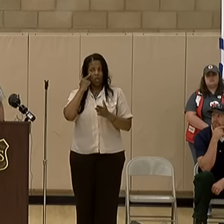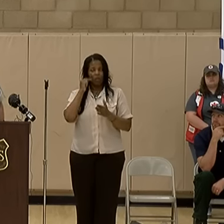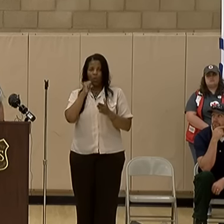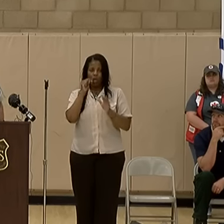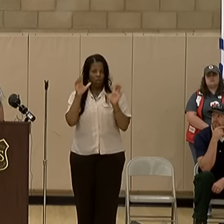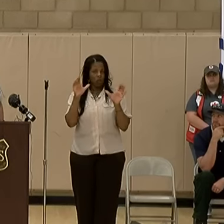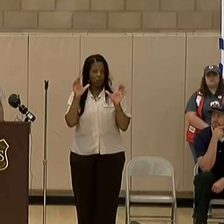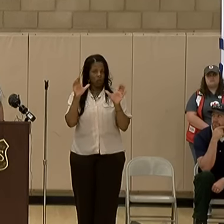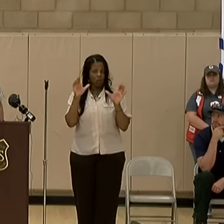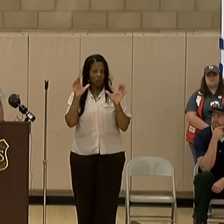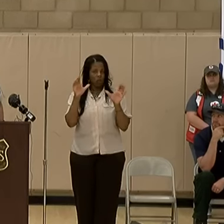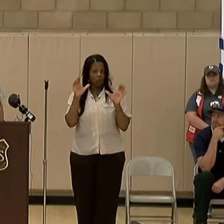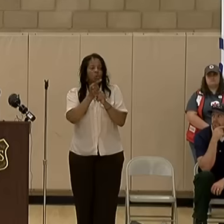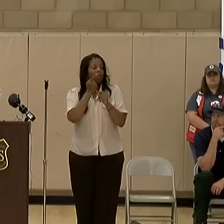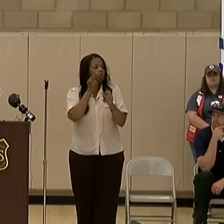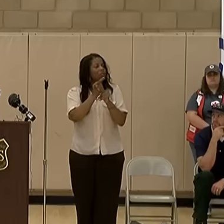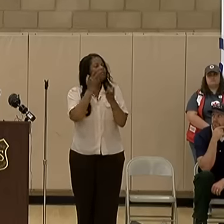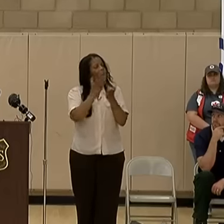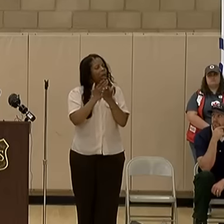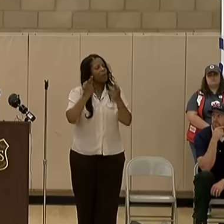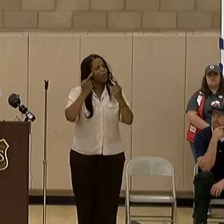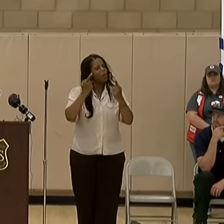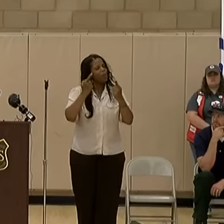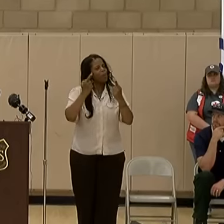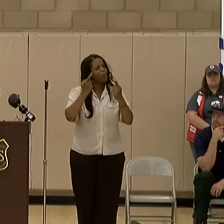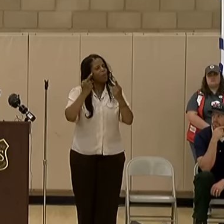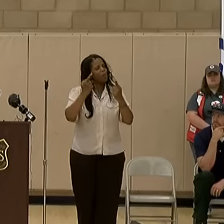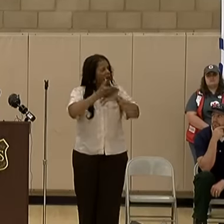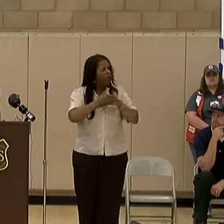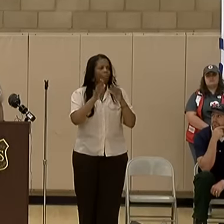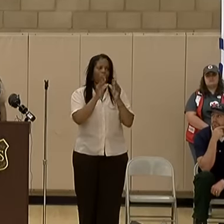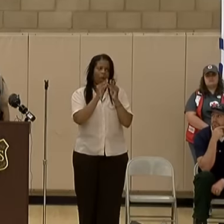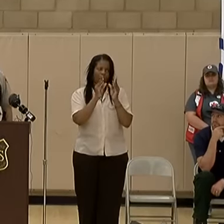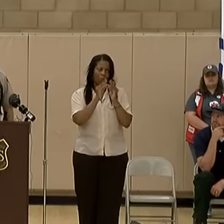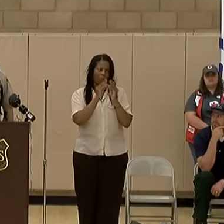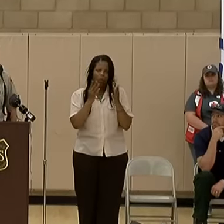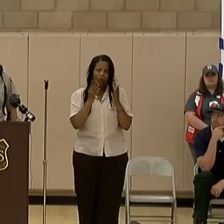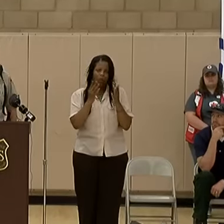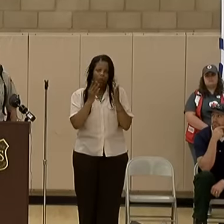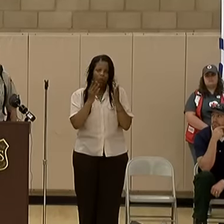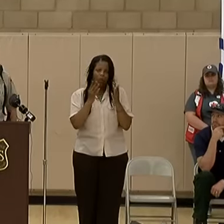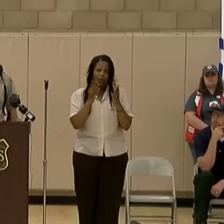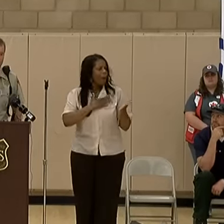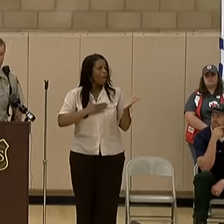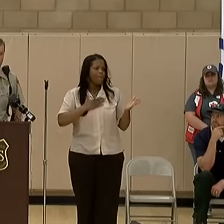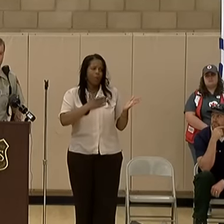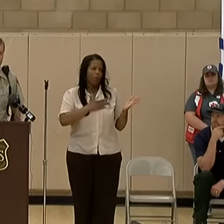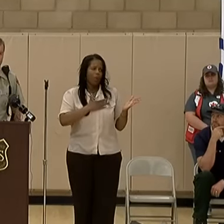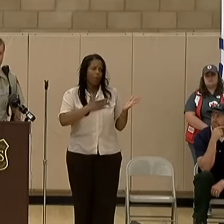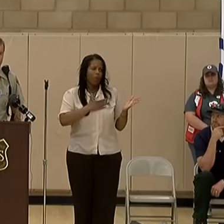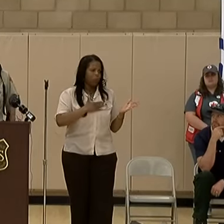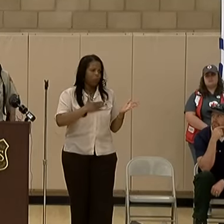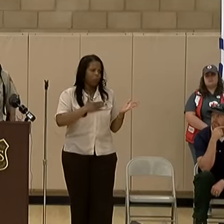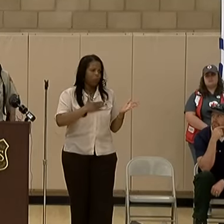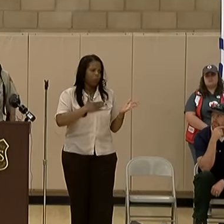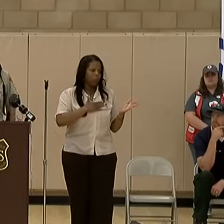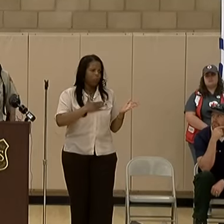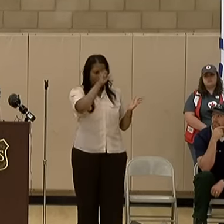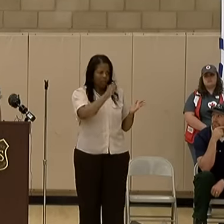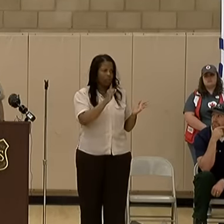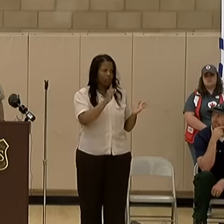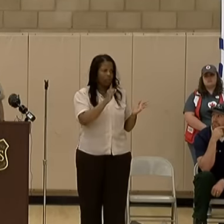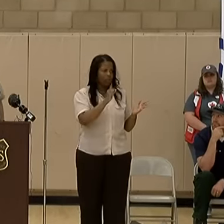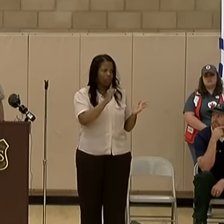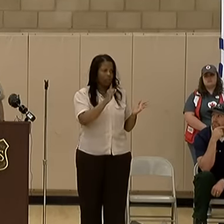something correctly, please stop by and see me afterwards. Please do not just make assertions that I do not believe are